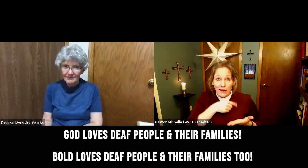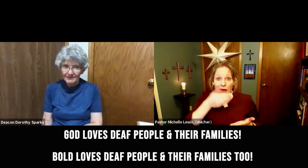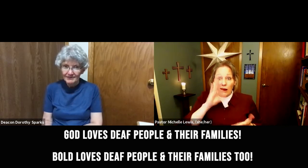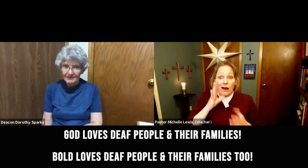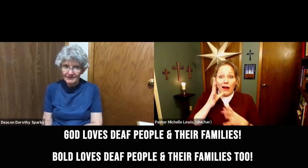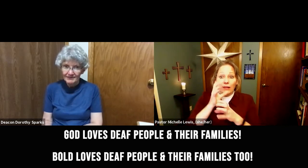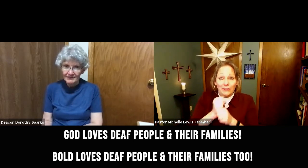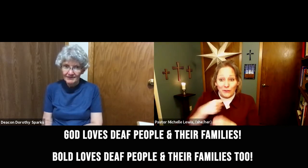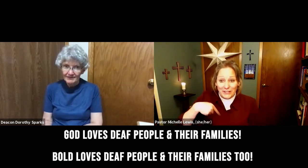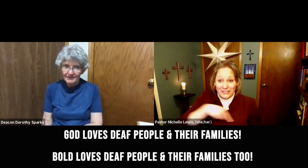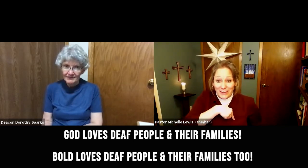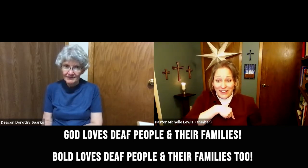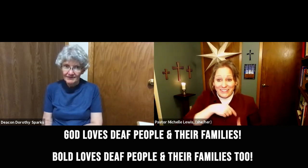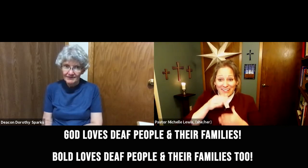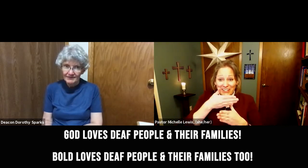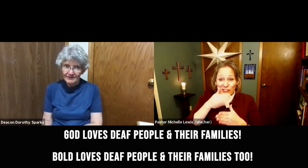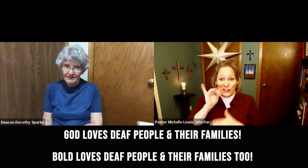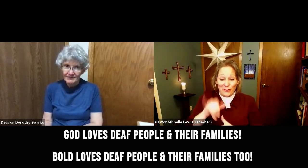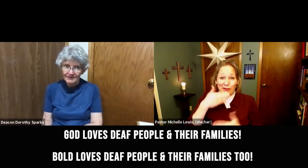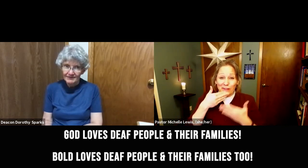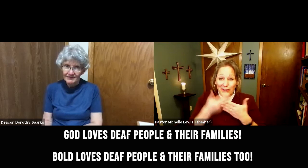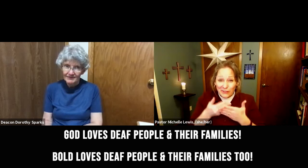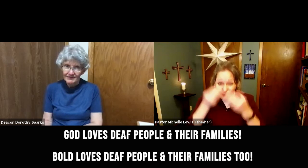God loves us